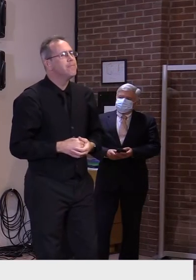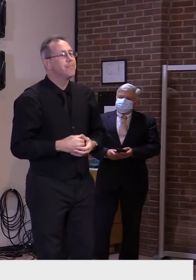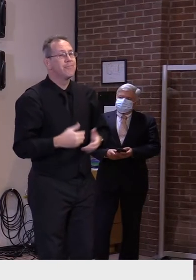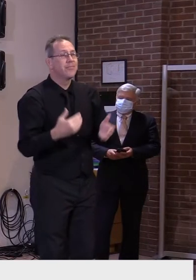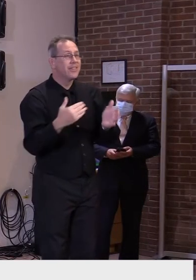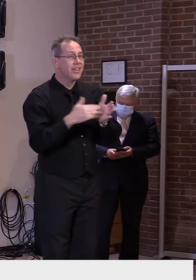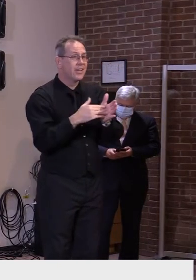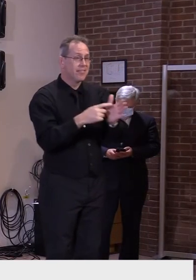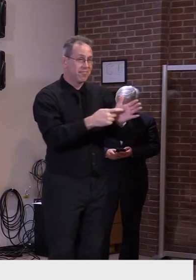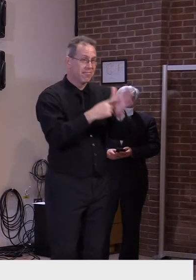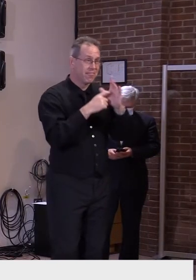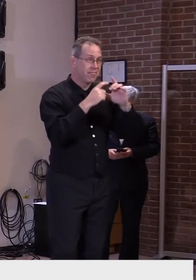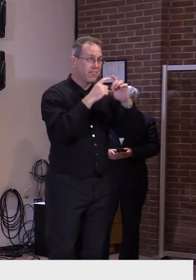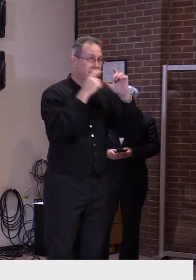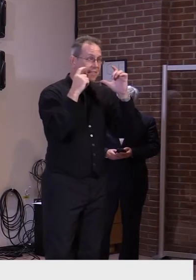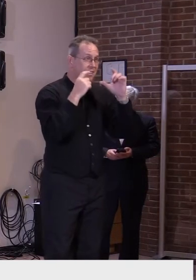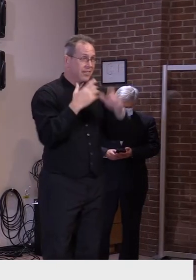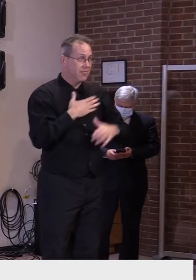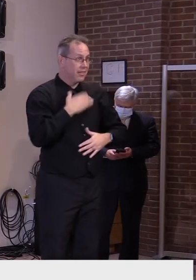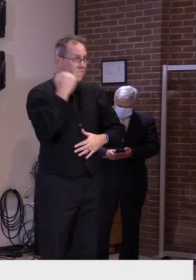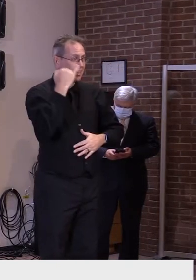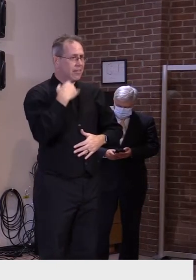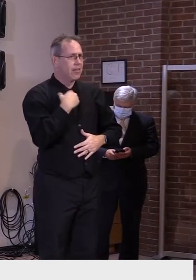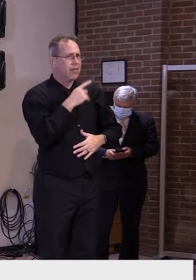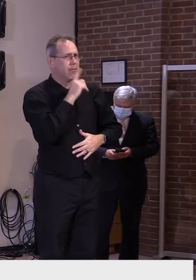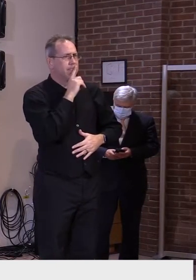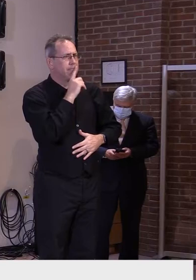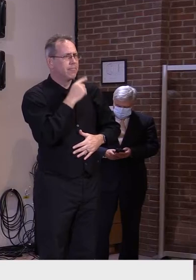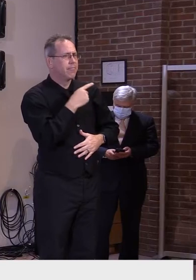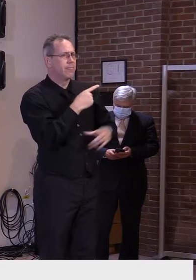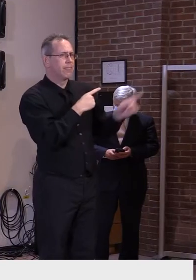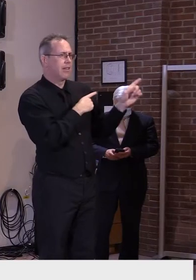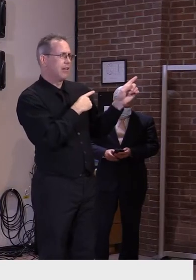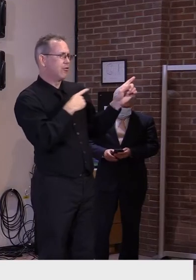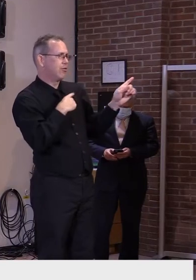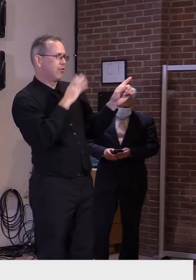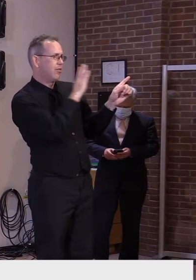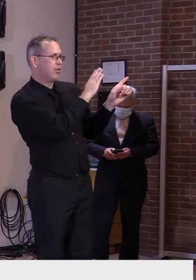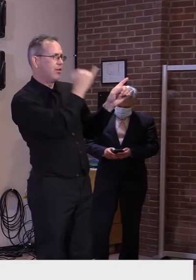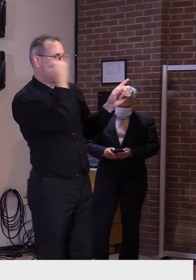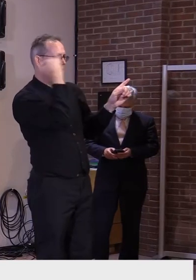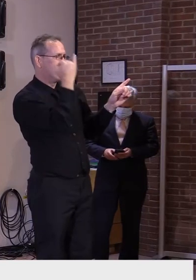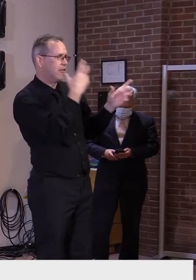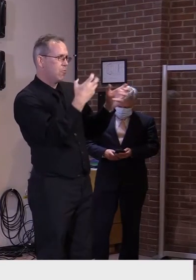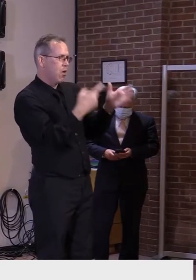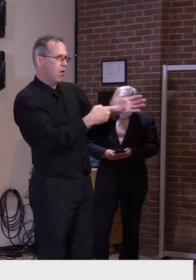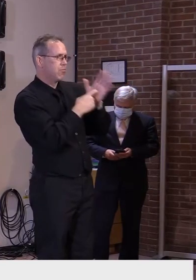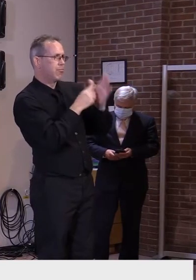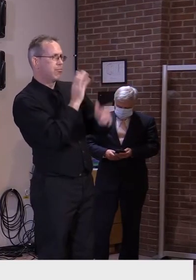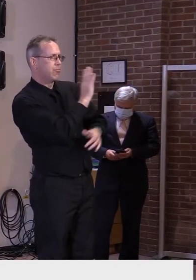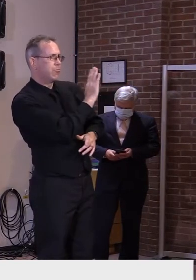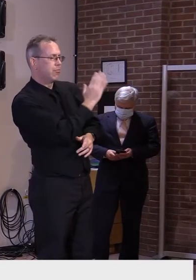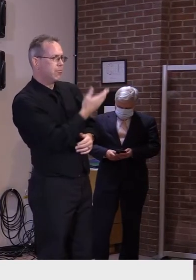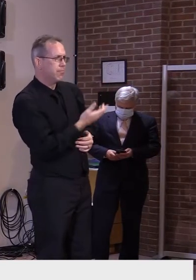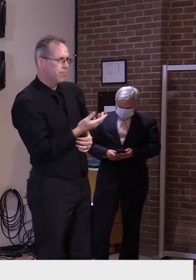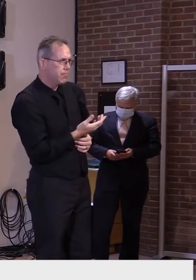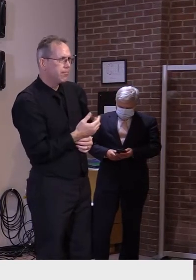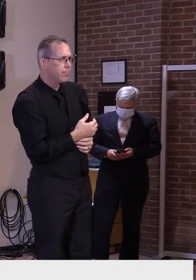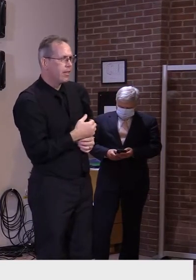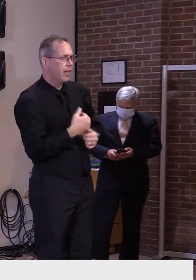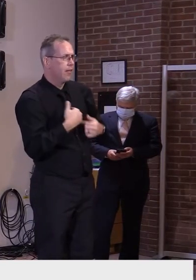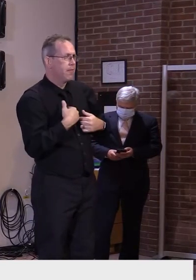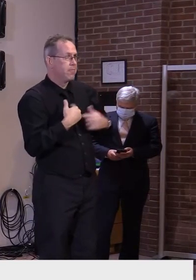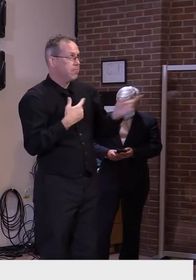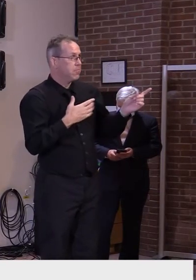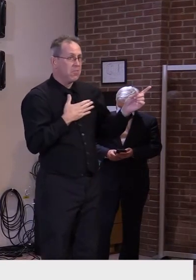is something that the legislative leaders have promoted and asked for. I'm not willing to go there. We're no longer in a state of